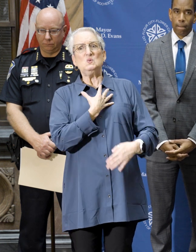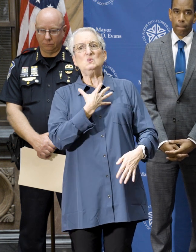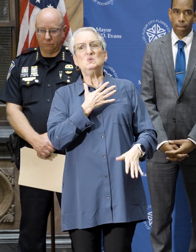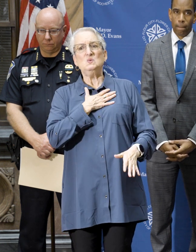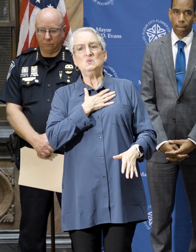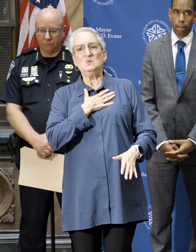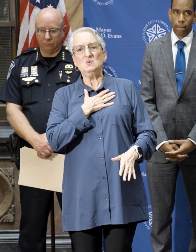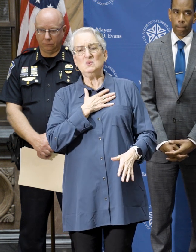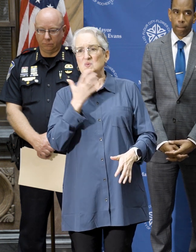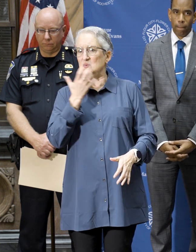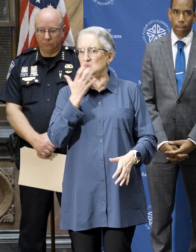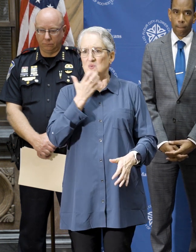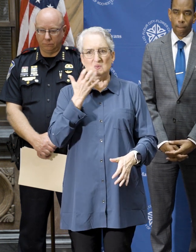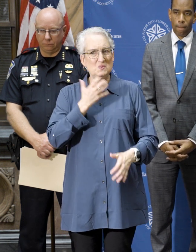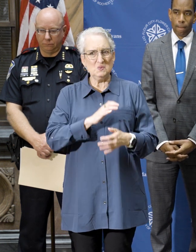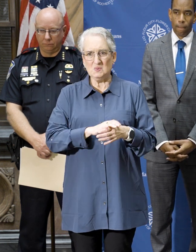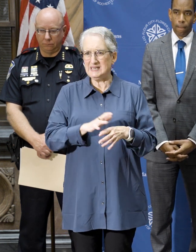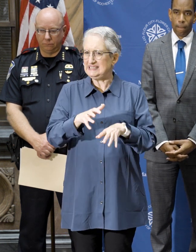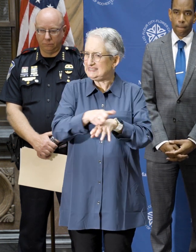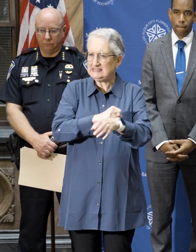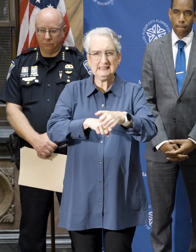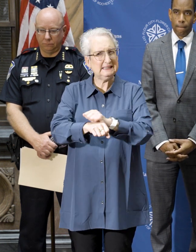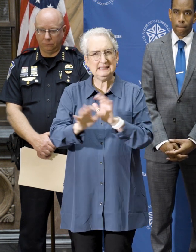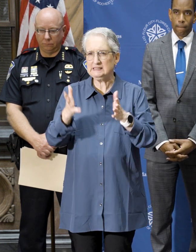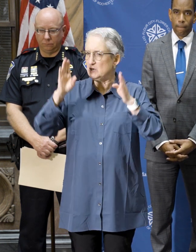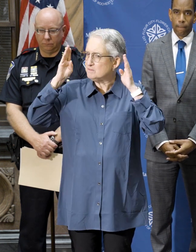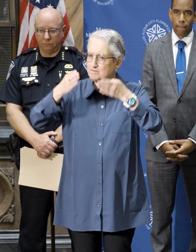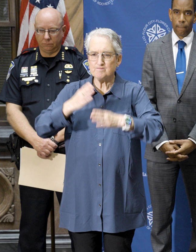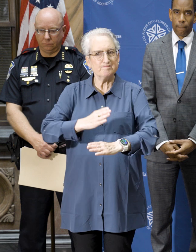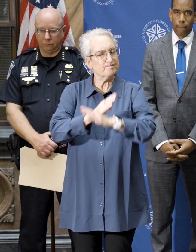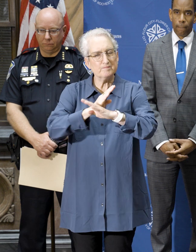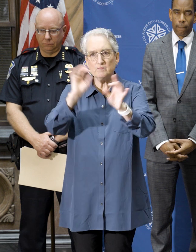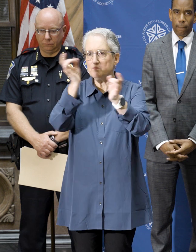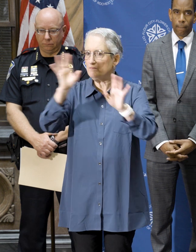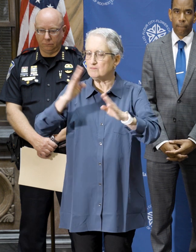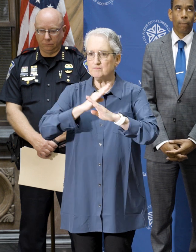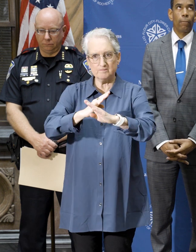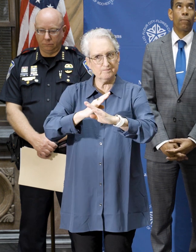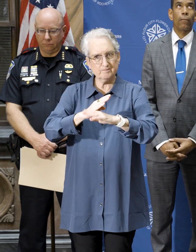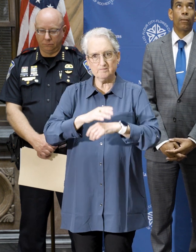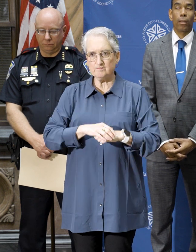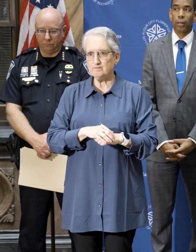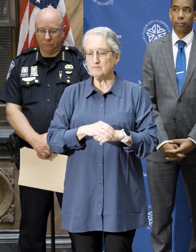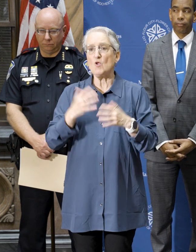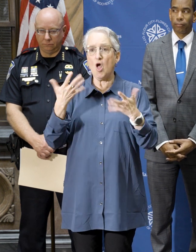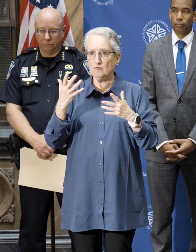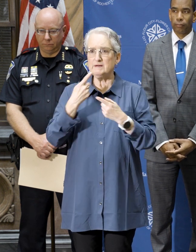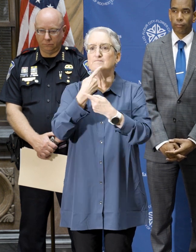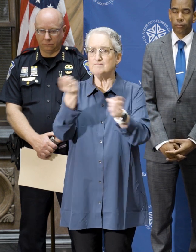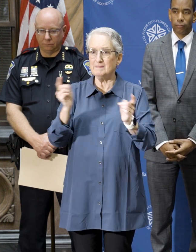we know is driving so much of this violence. As we already reported, the Department of Recreation and Human Services